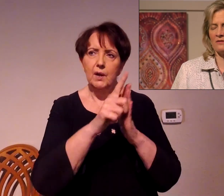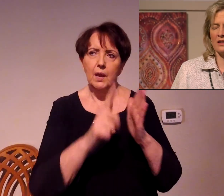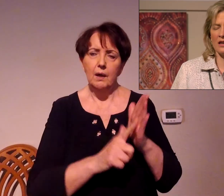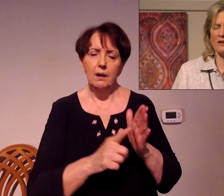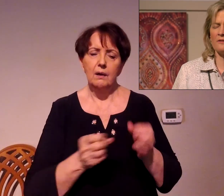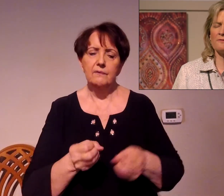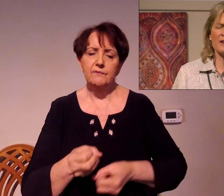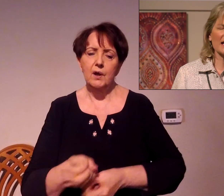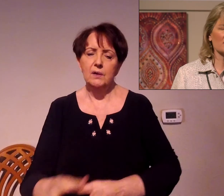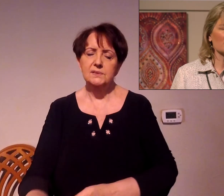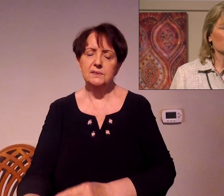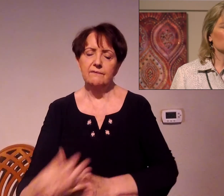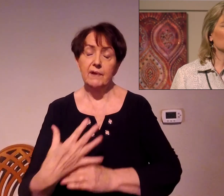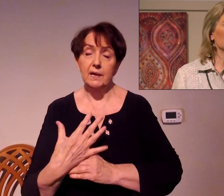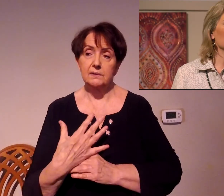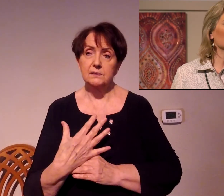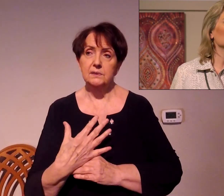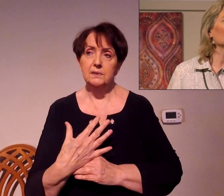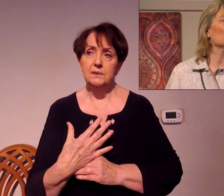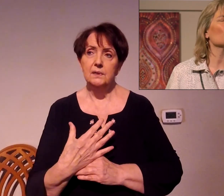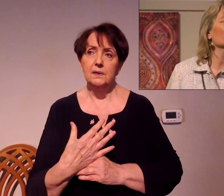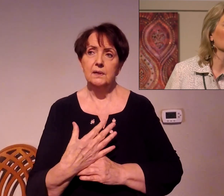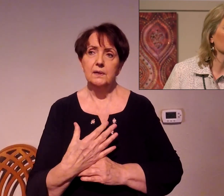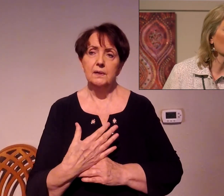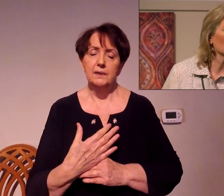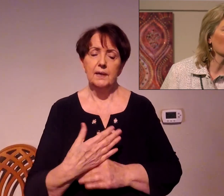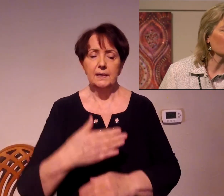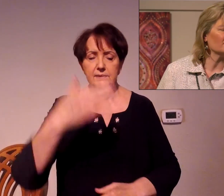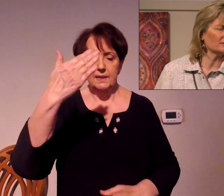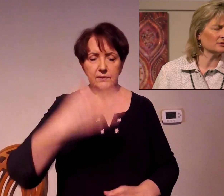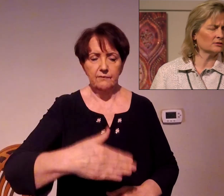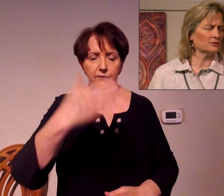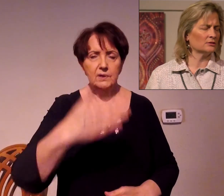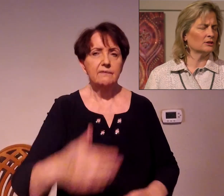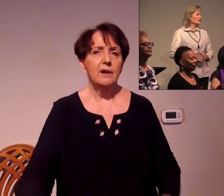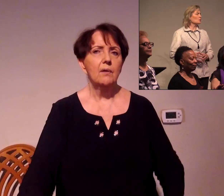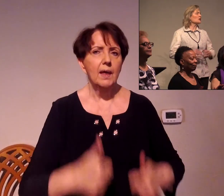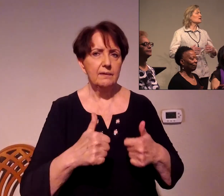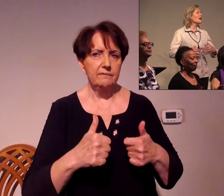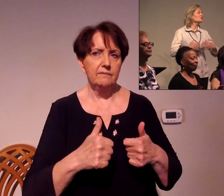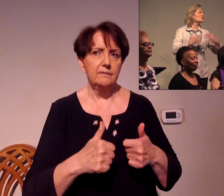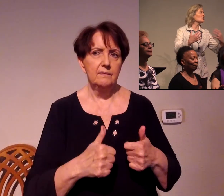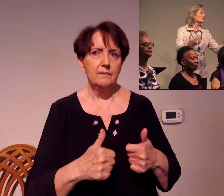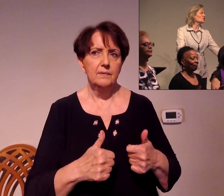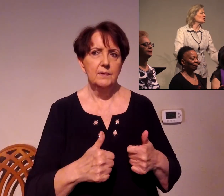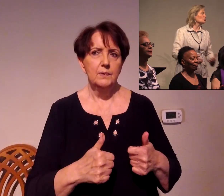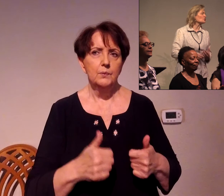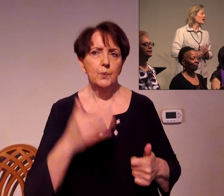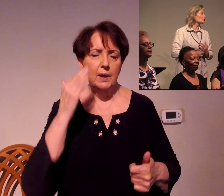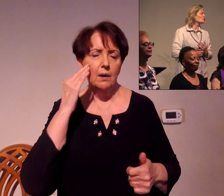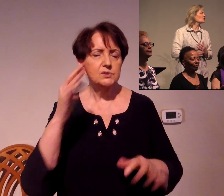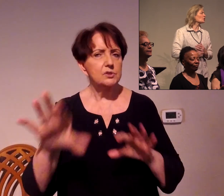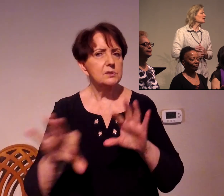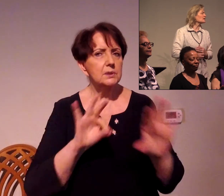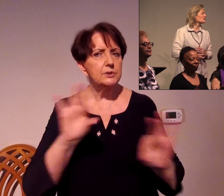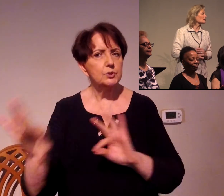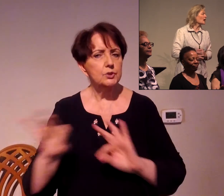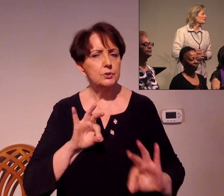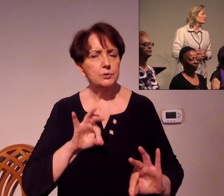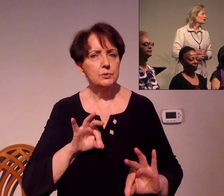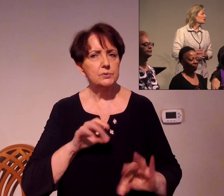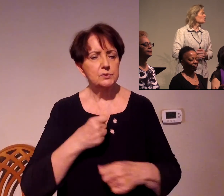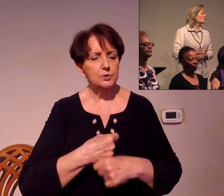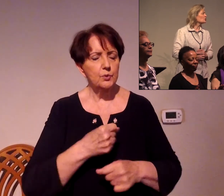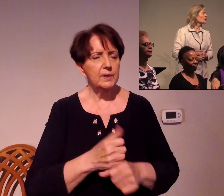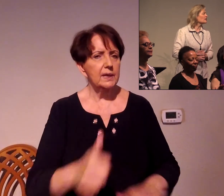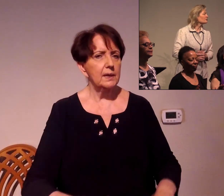and effect to be at the forefront of our life. That we consciously choose how to create this